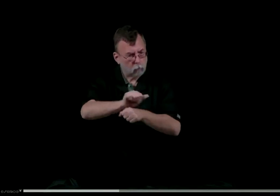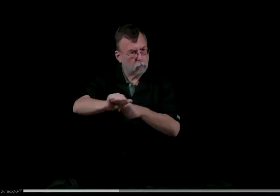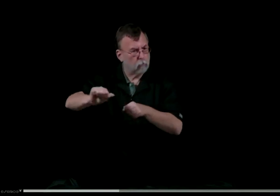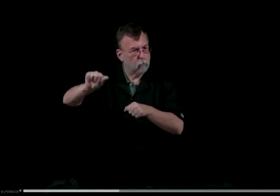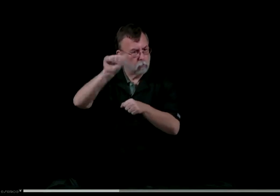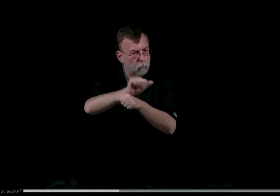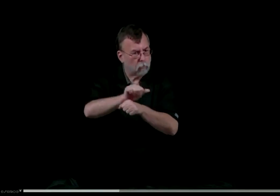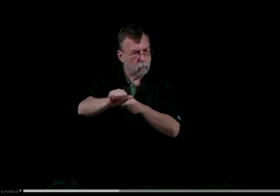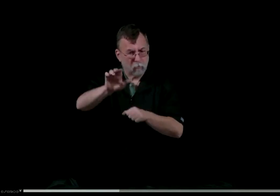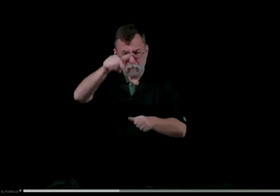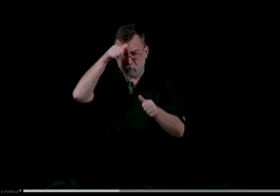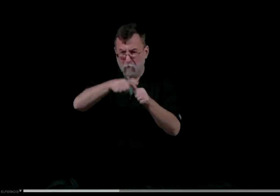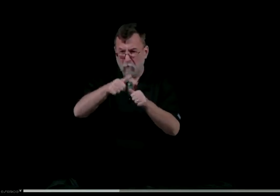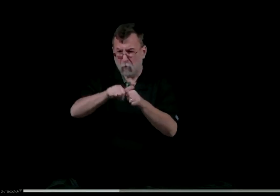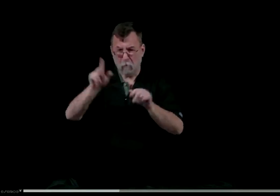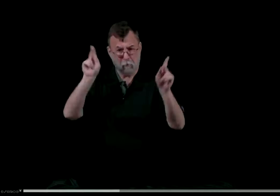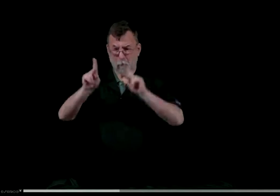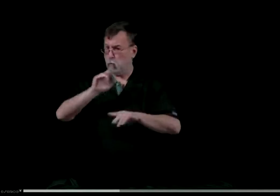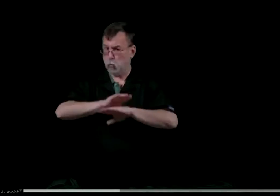that I see you working.